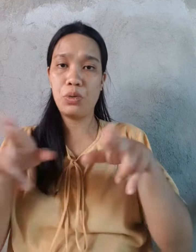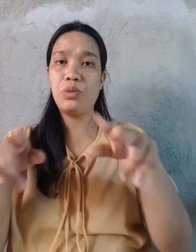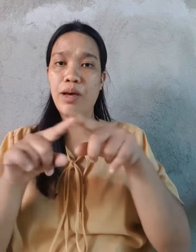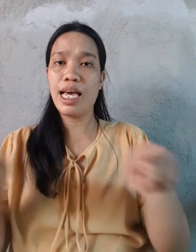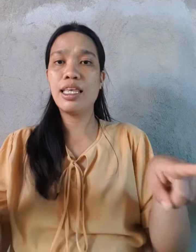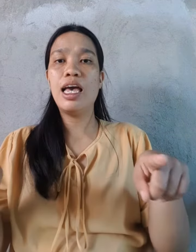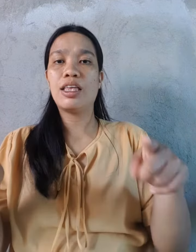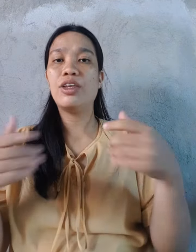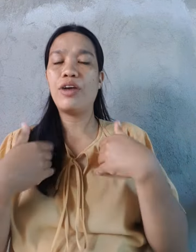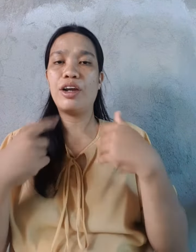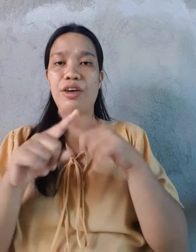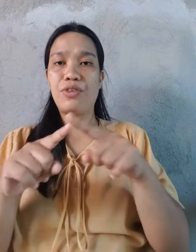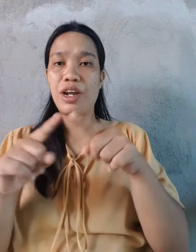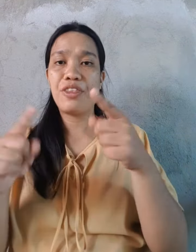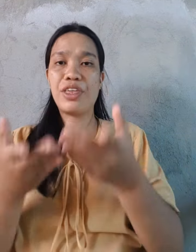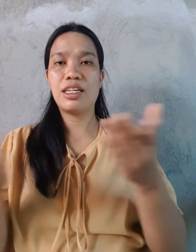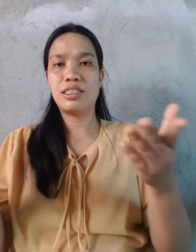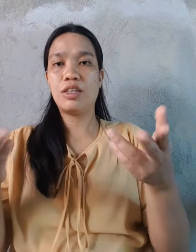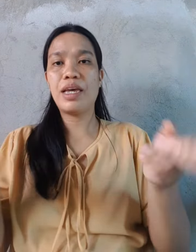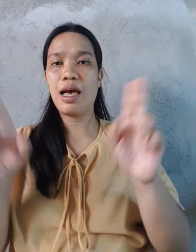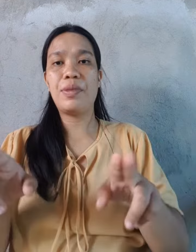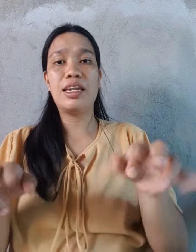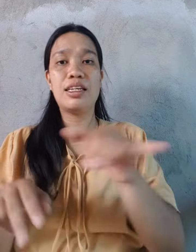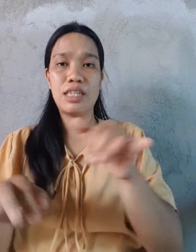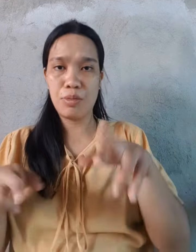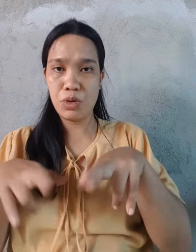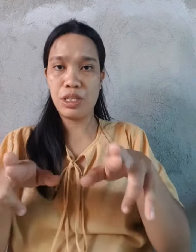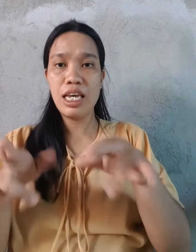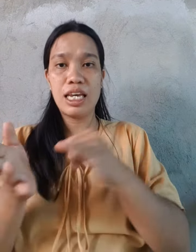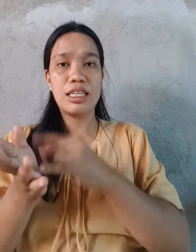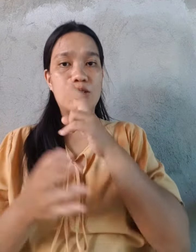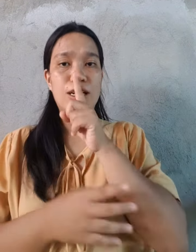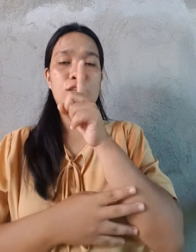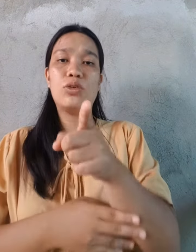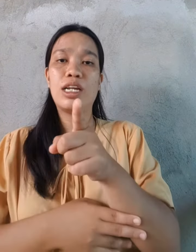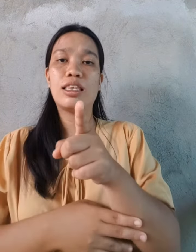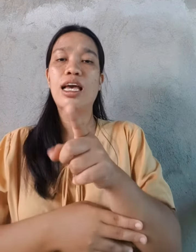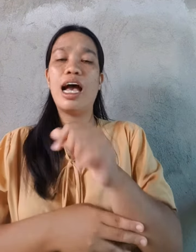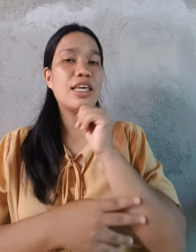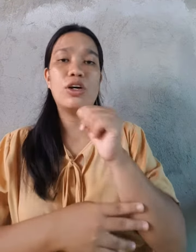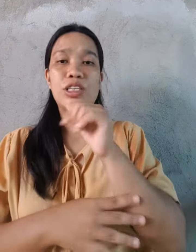road, but there are different things that may happen in the same road. It is really true that we don't